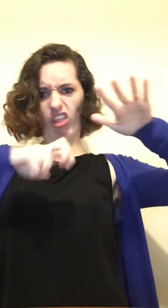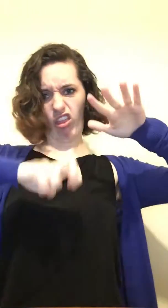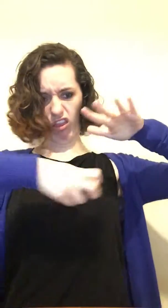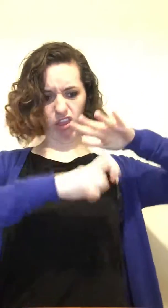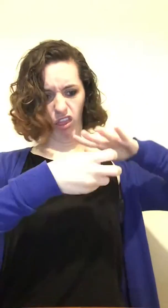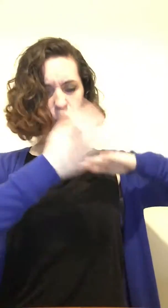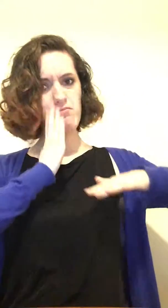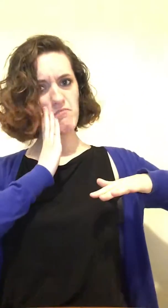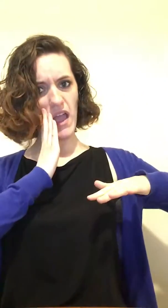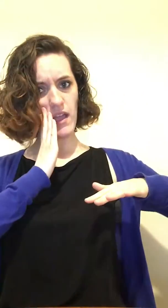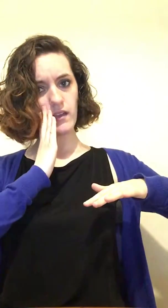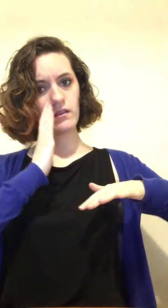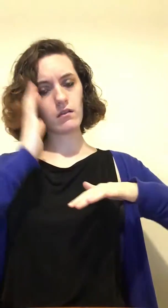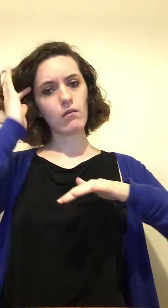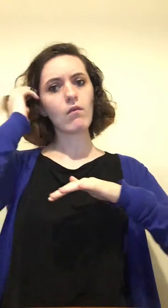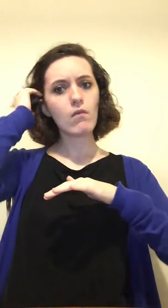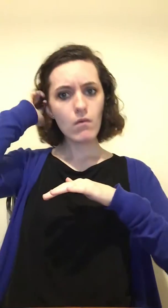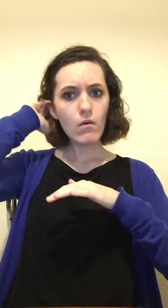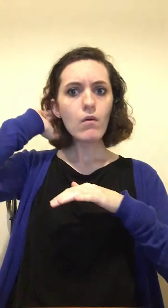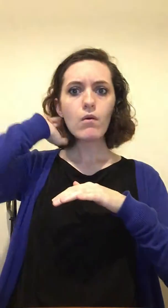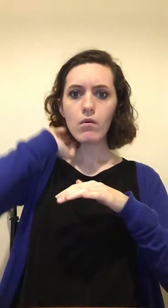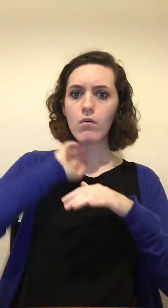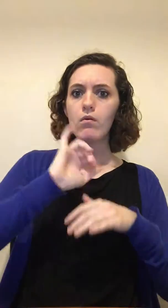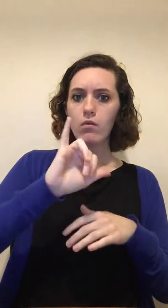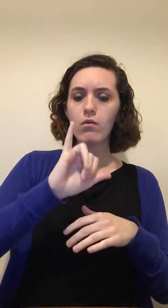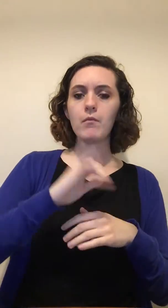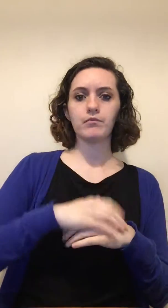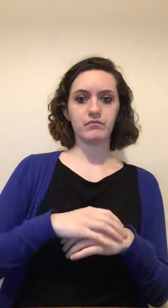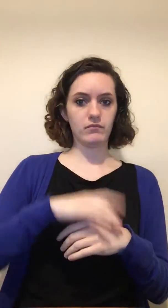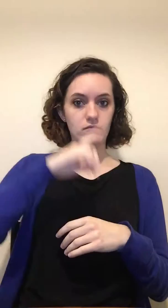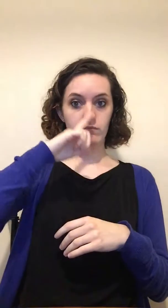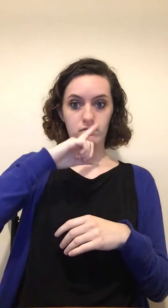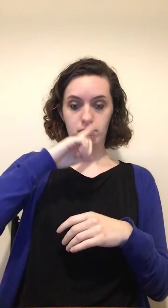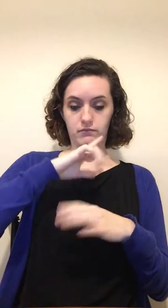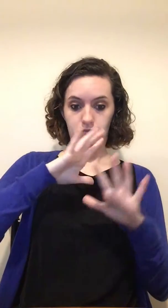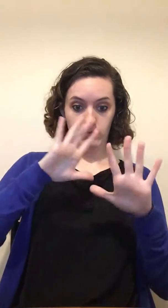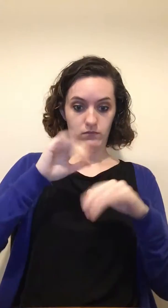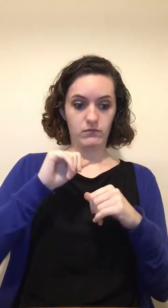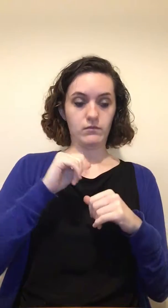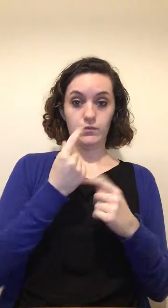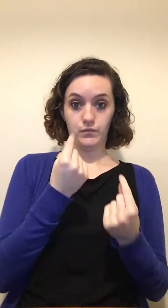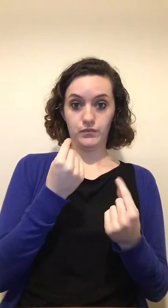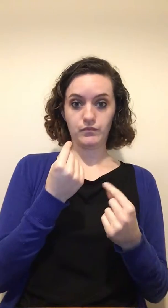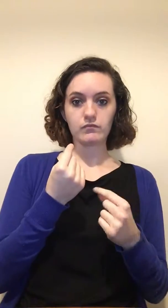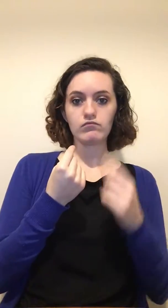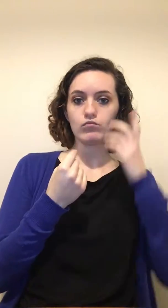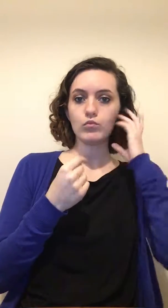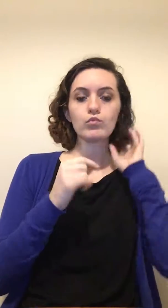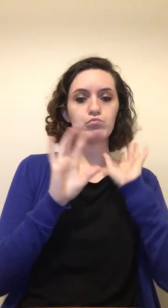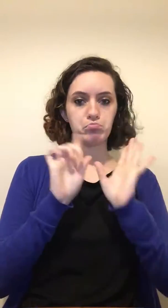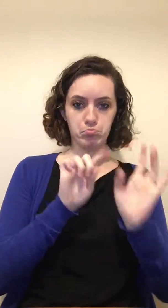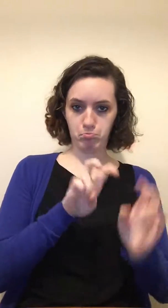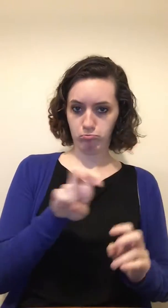goes, and then at night, the owner of the house hears something rattling under the